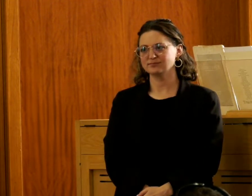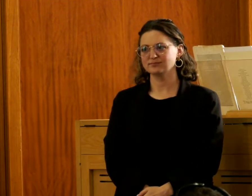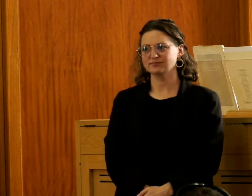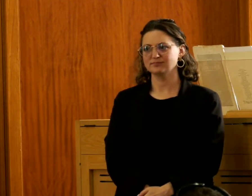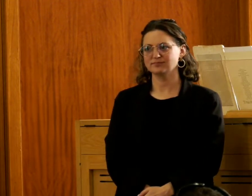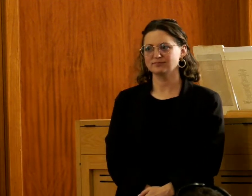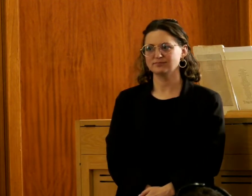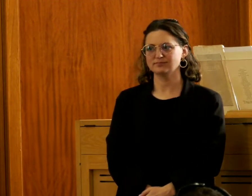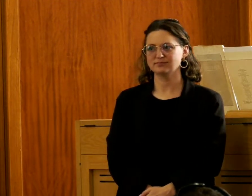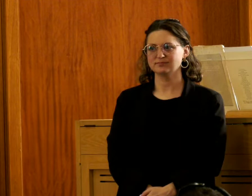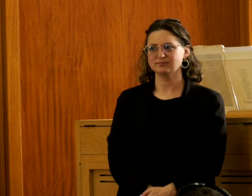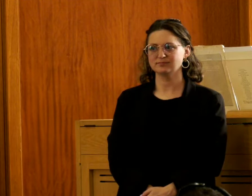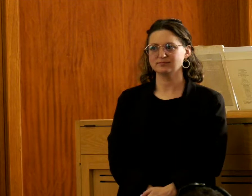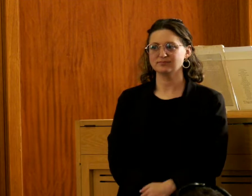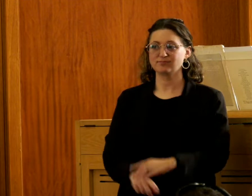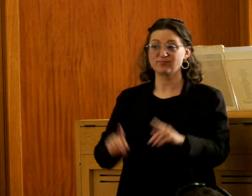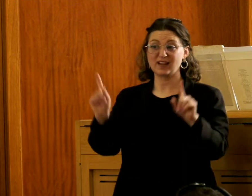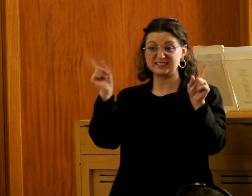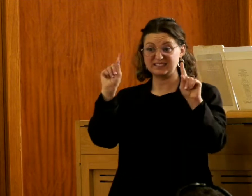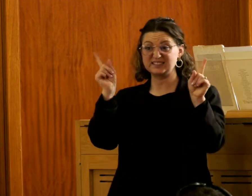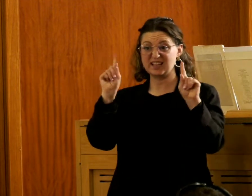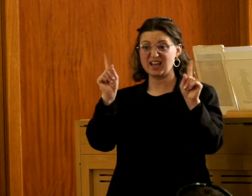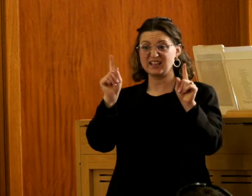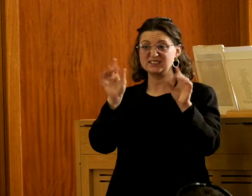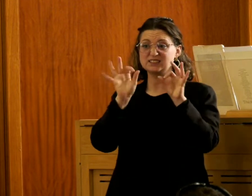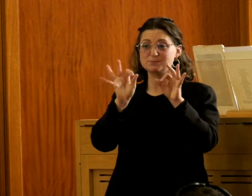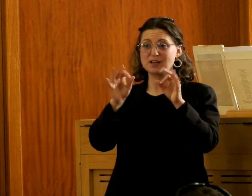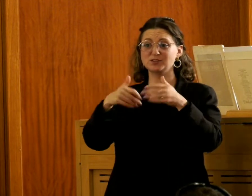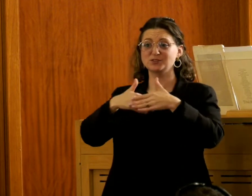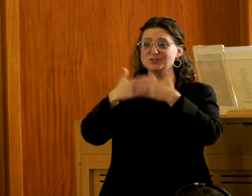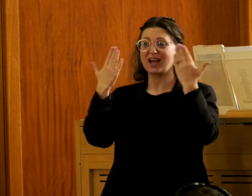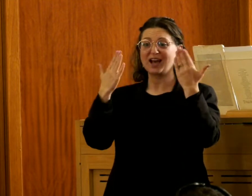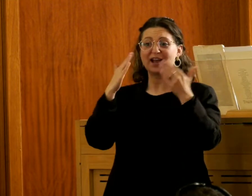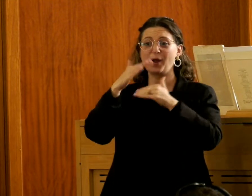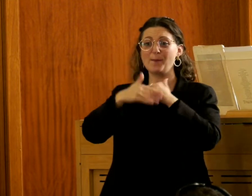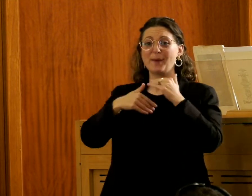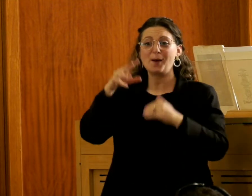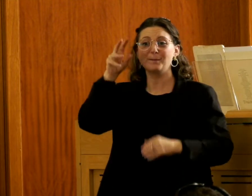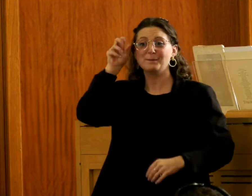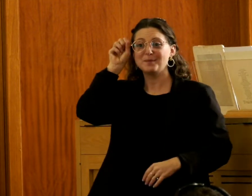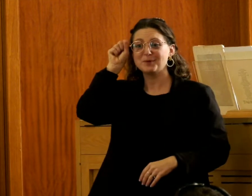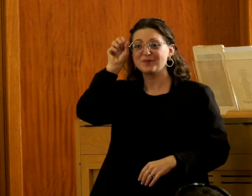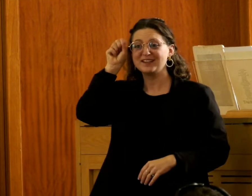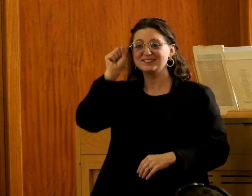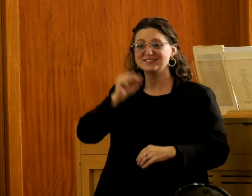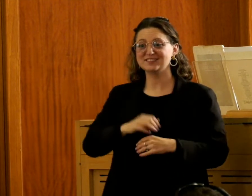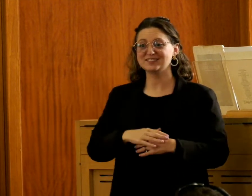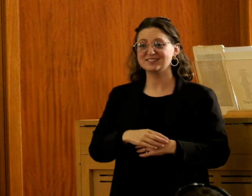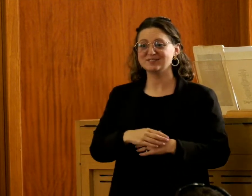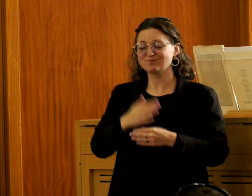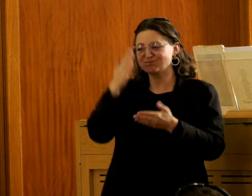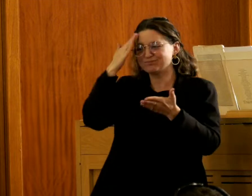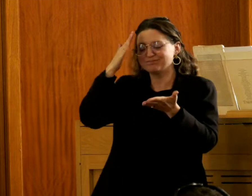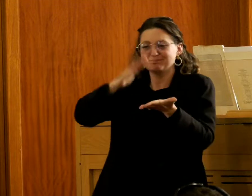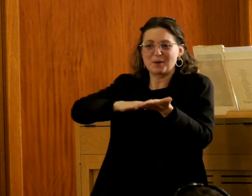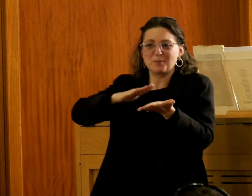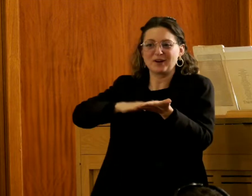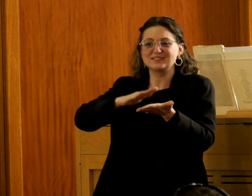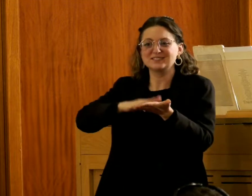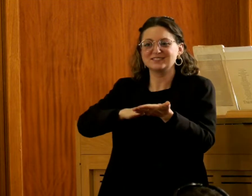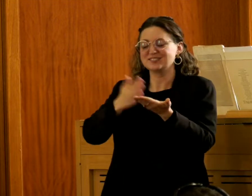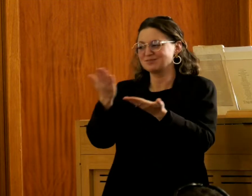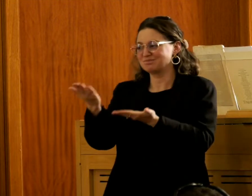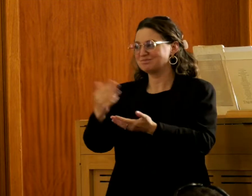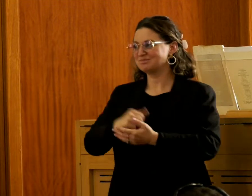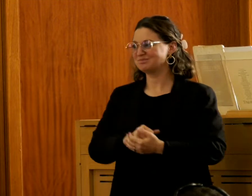And now, I think today is a day of memories. It's a day of remembering. It's a